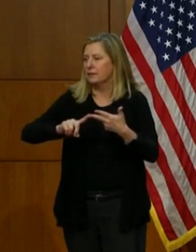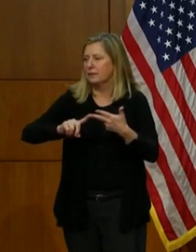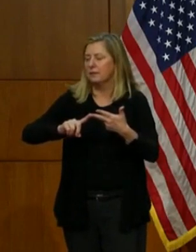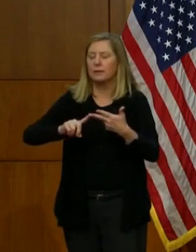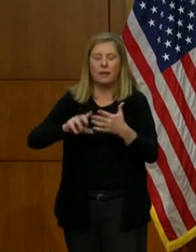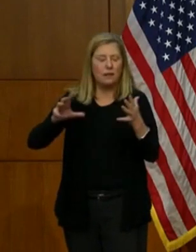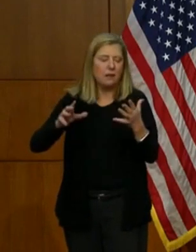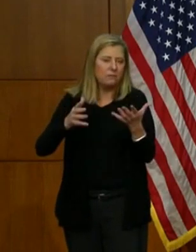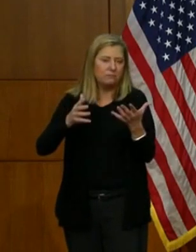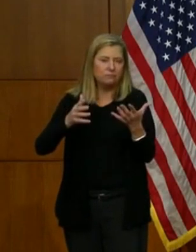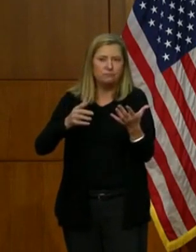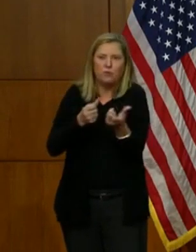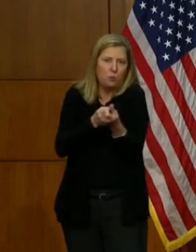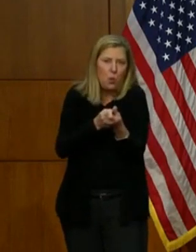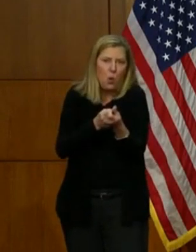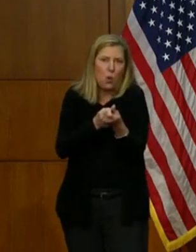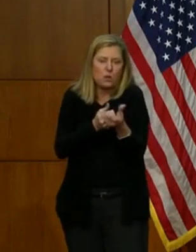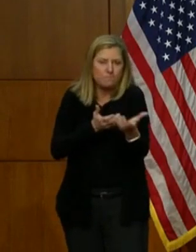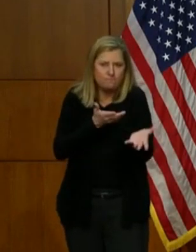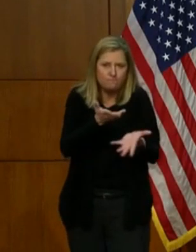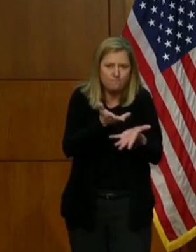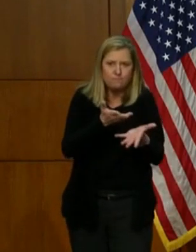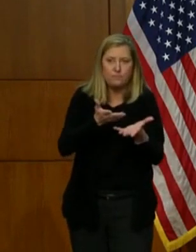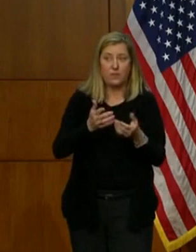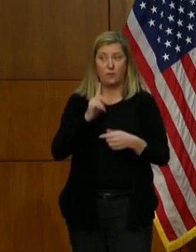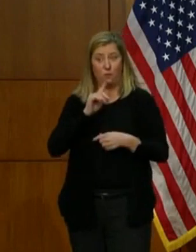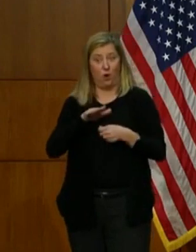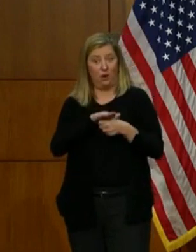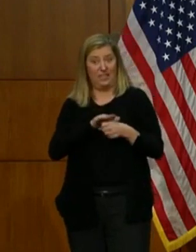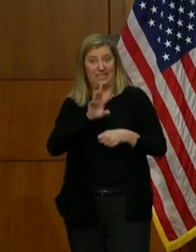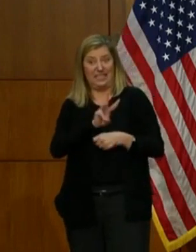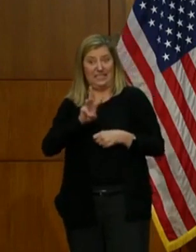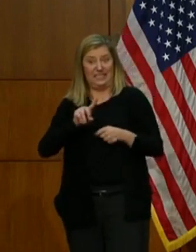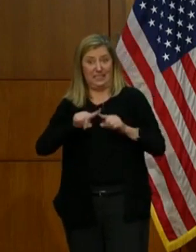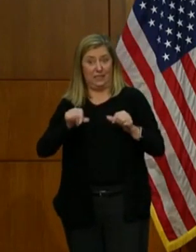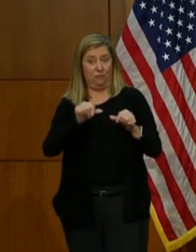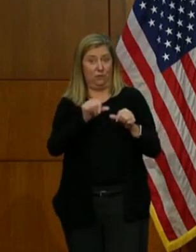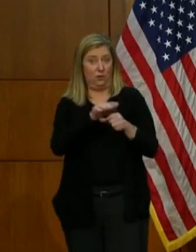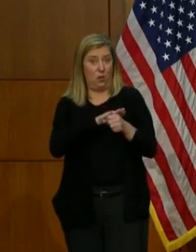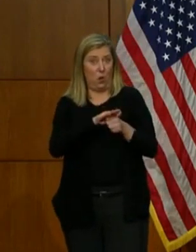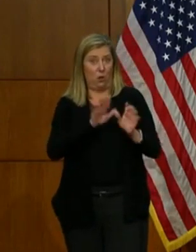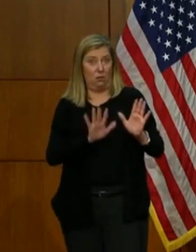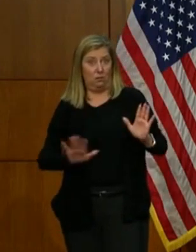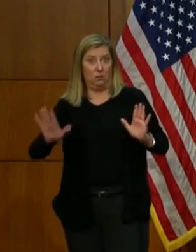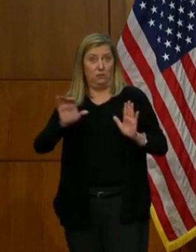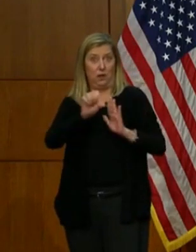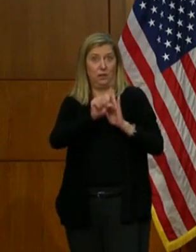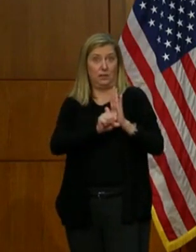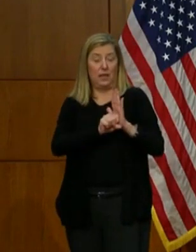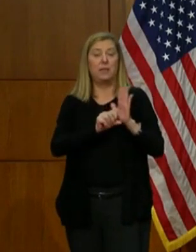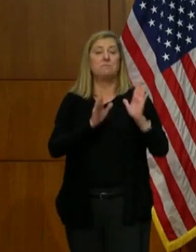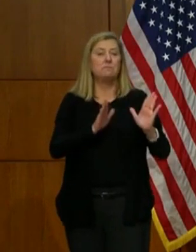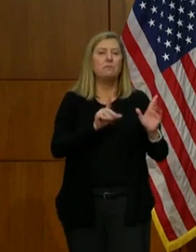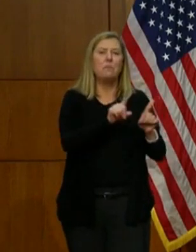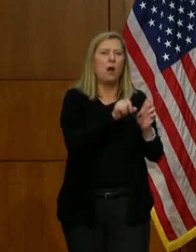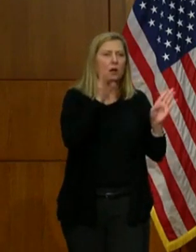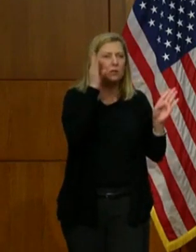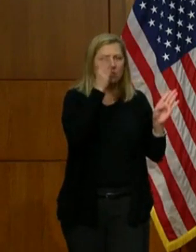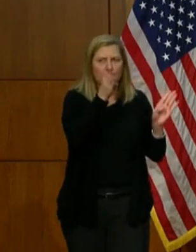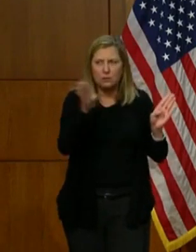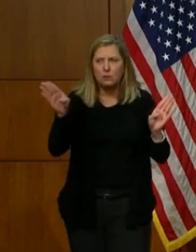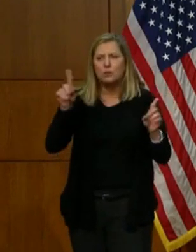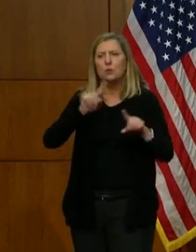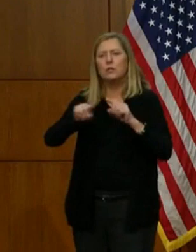so much support with 66 localities. But we also now have turned our sights towards